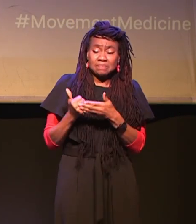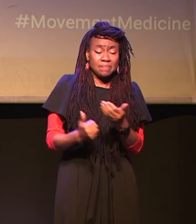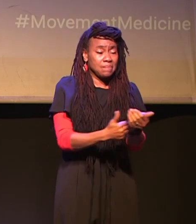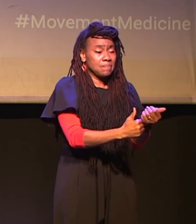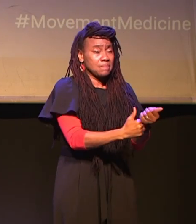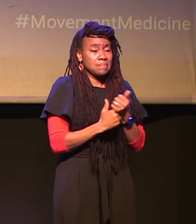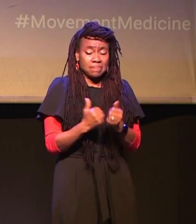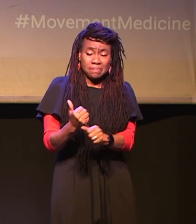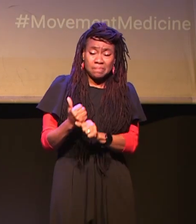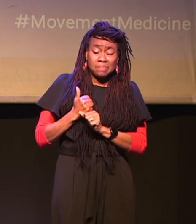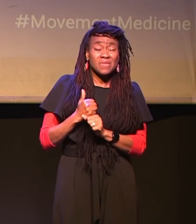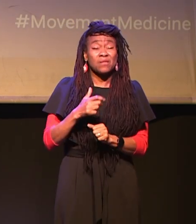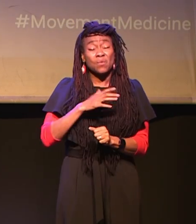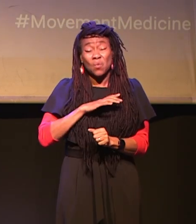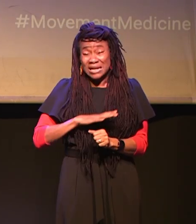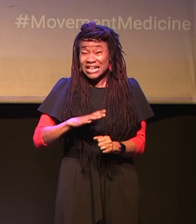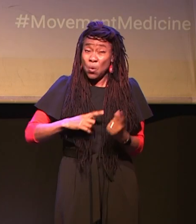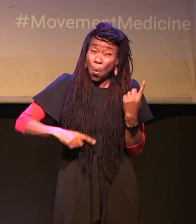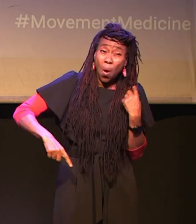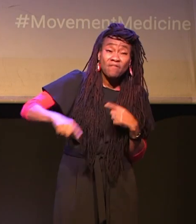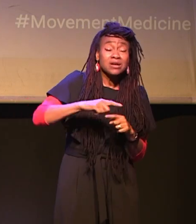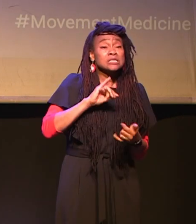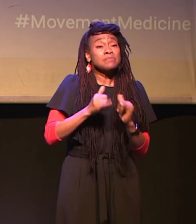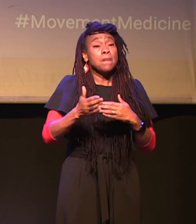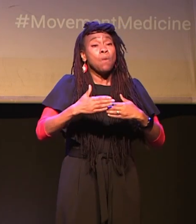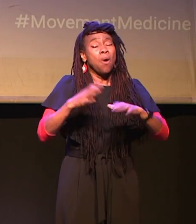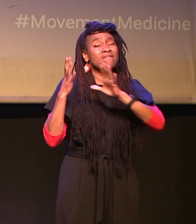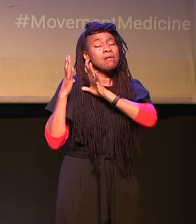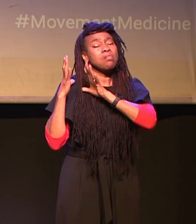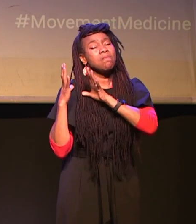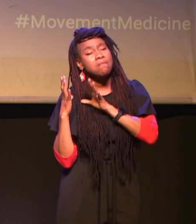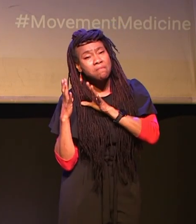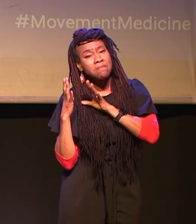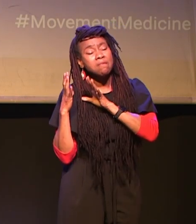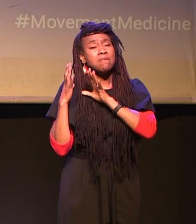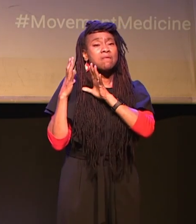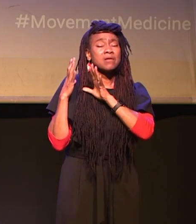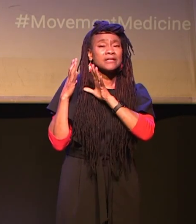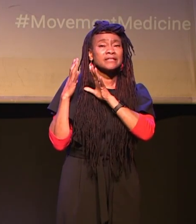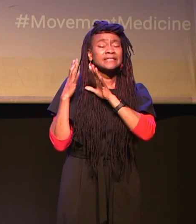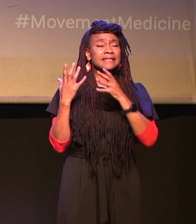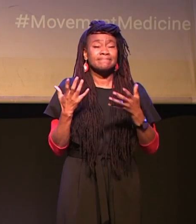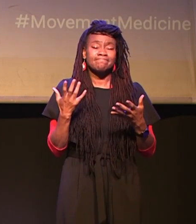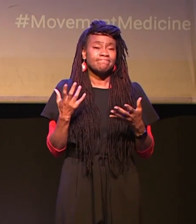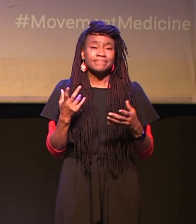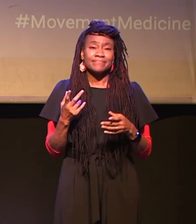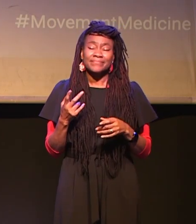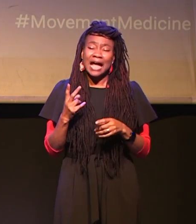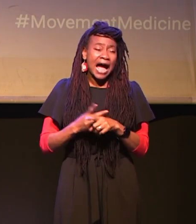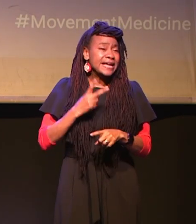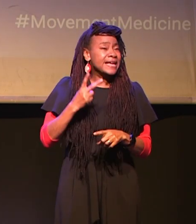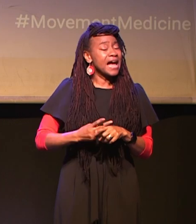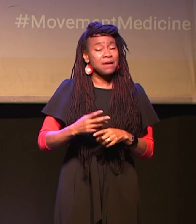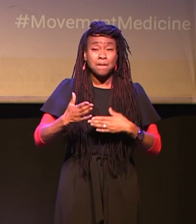And sometimes that labor can be disproportionate, or we're going to the identifiable folks. And then it's again that invitation of more of us